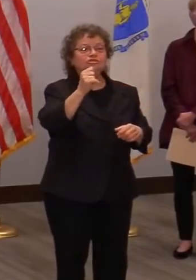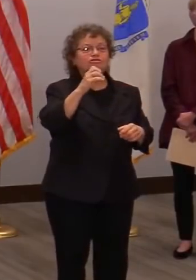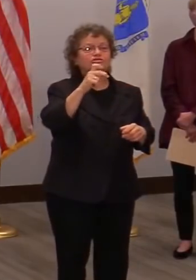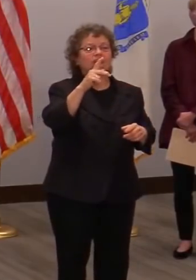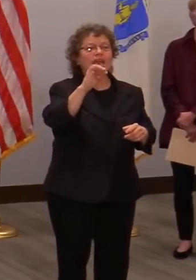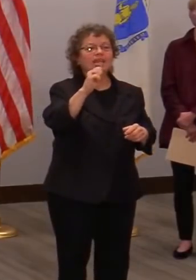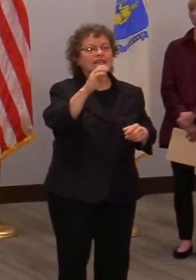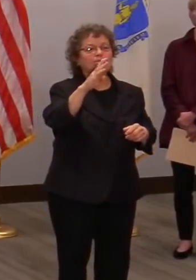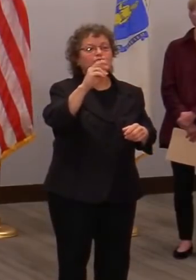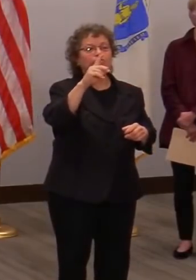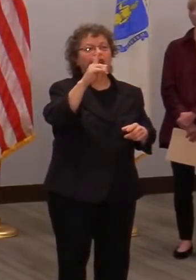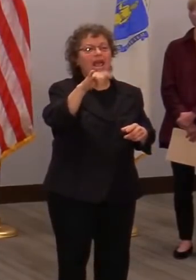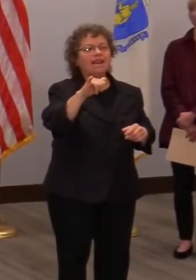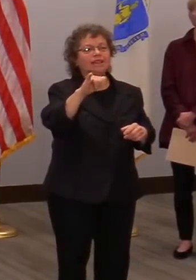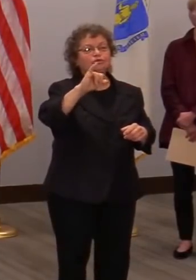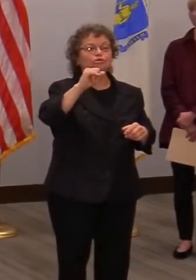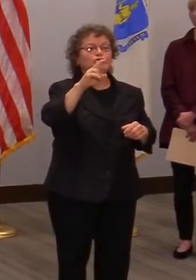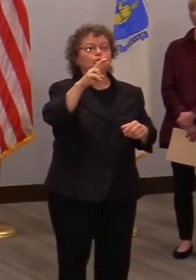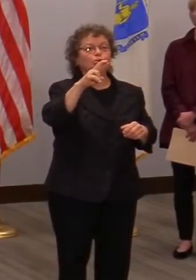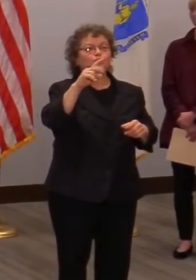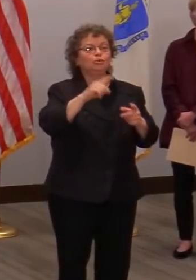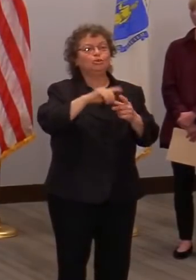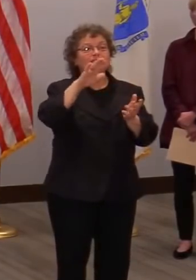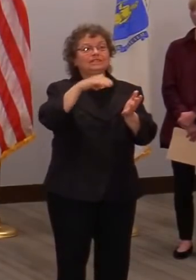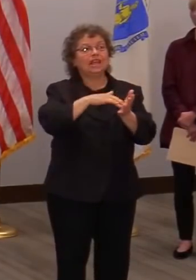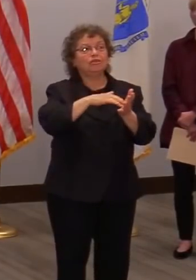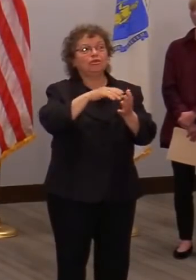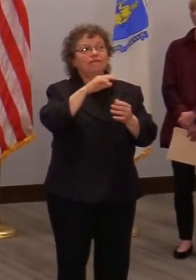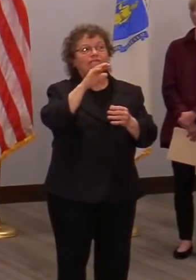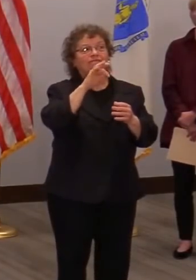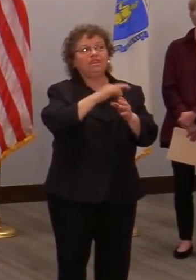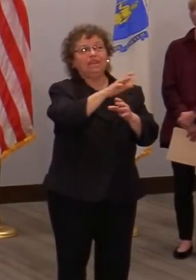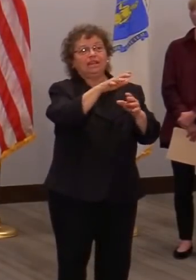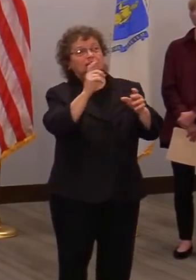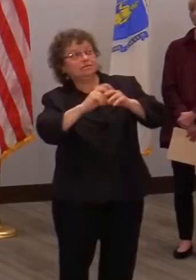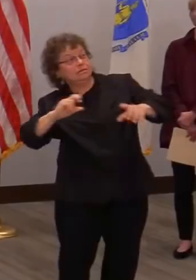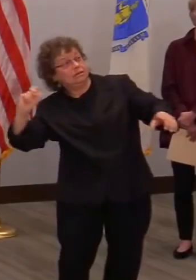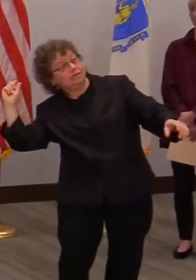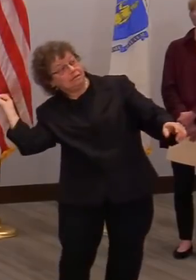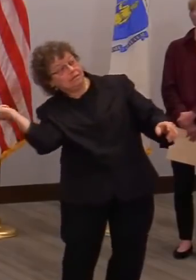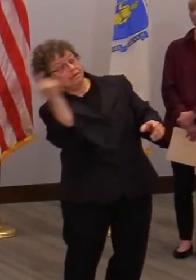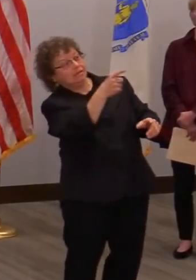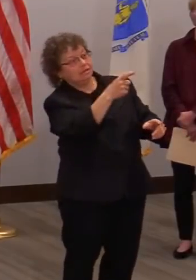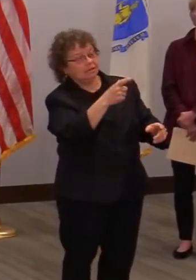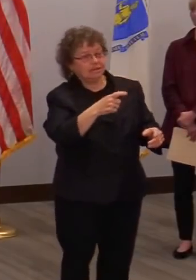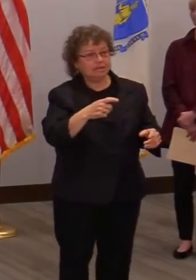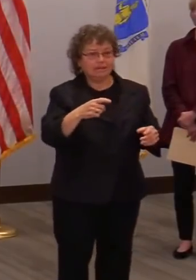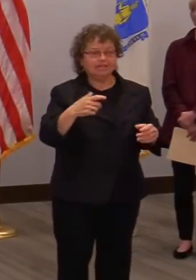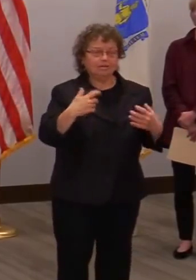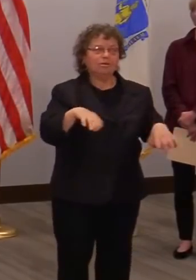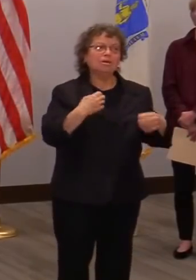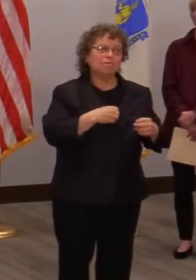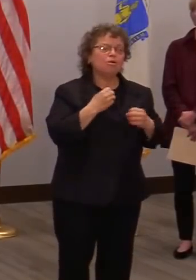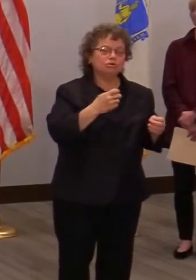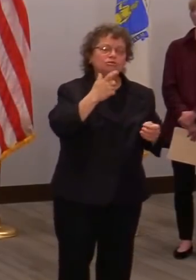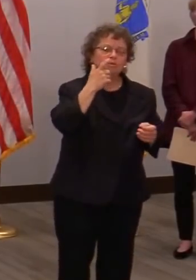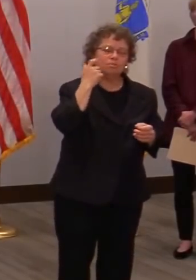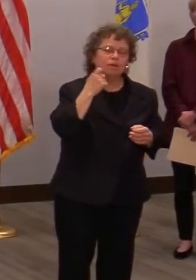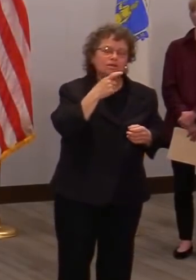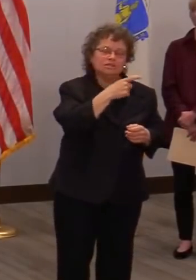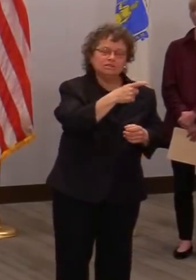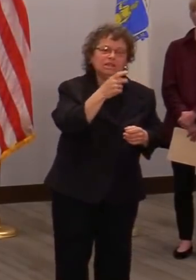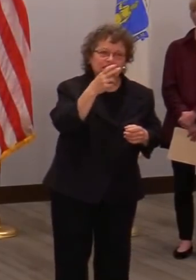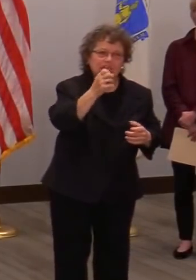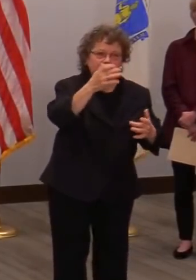center field was particularly emotional, especially after the incredible battle against COVID-19 that he